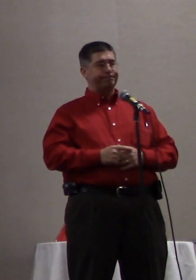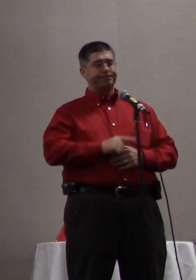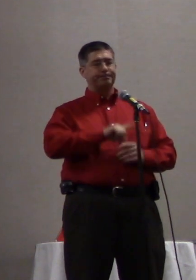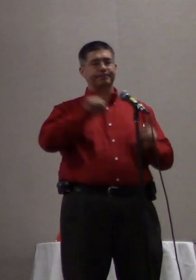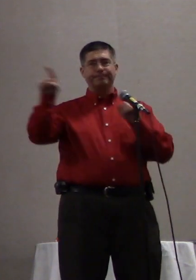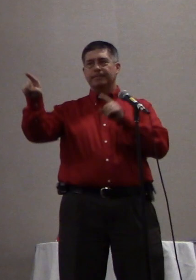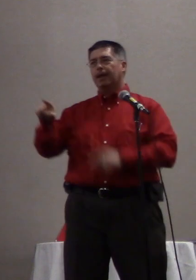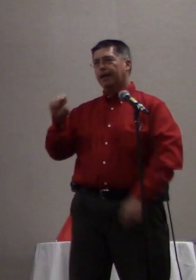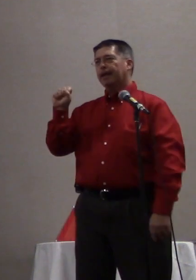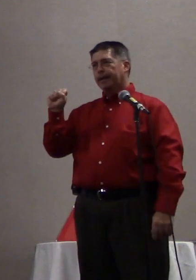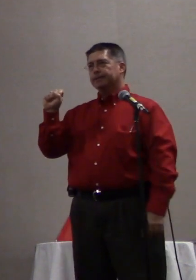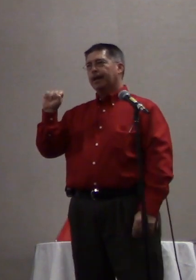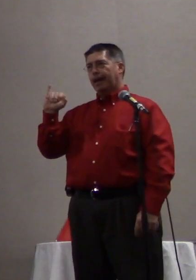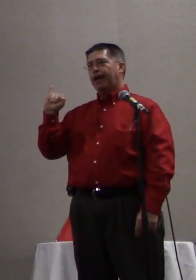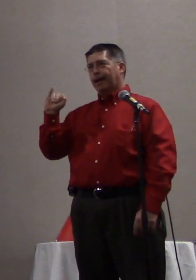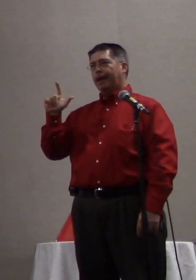No? Okay.